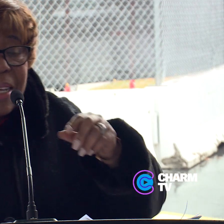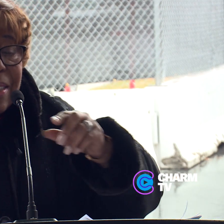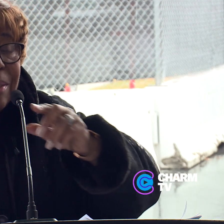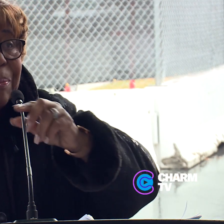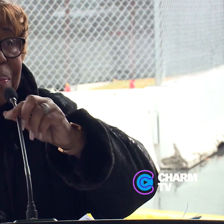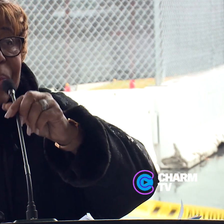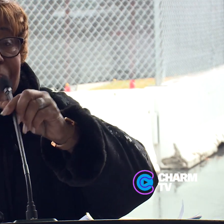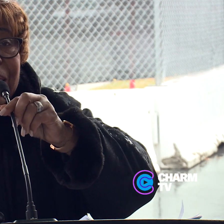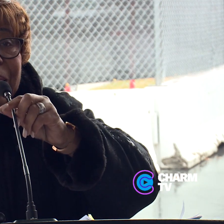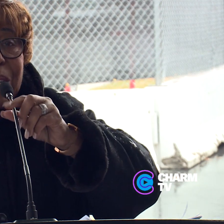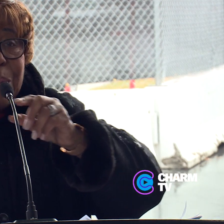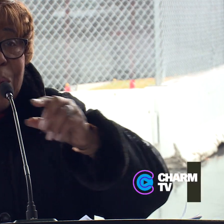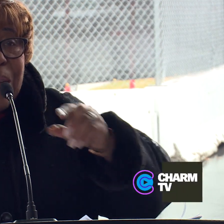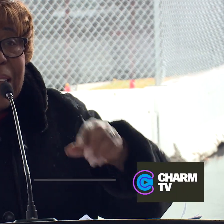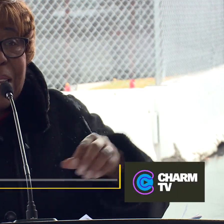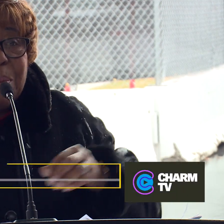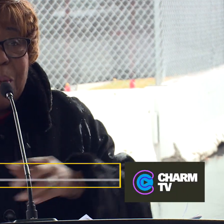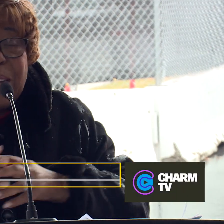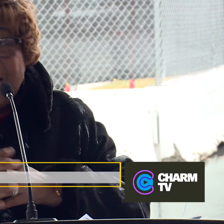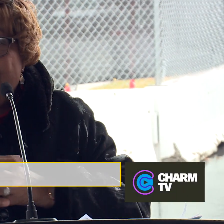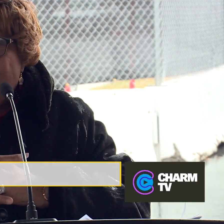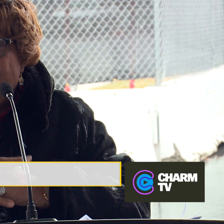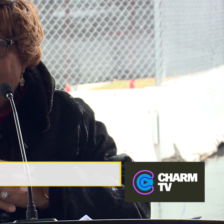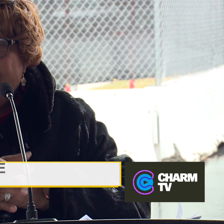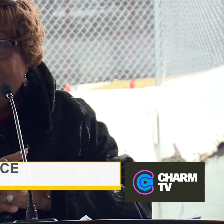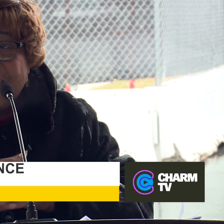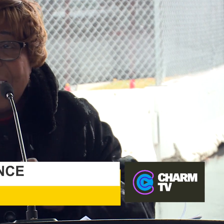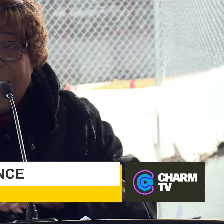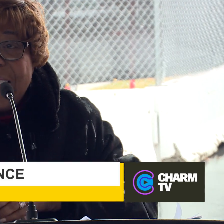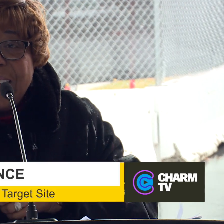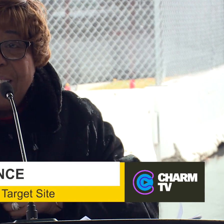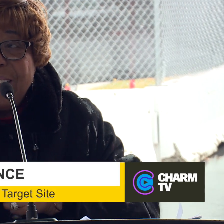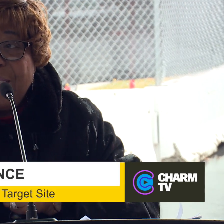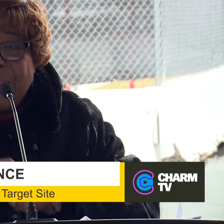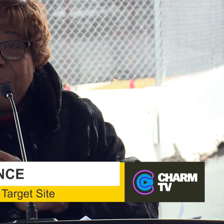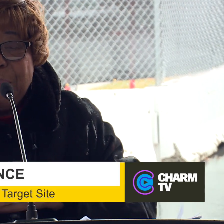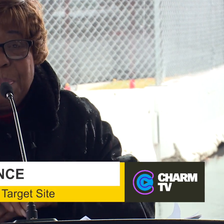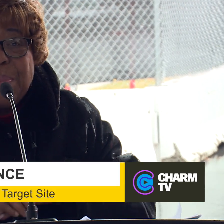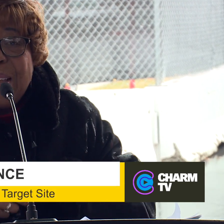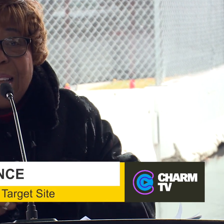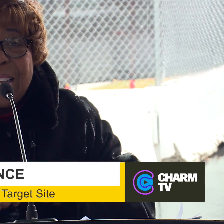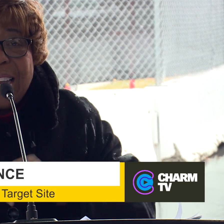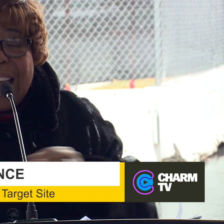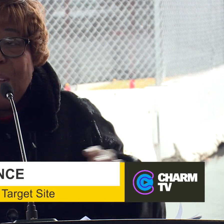Good morning. Good morning. Good morning, everyone. This is a